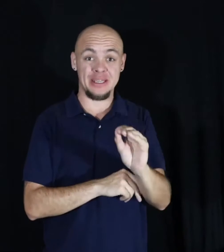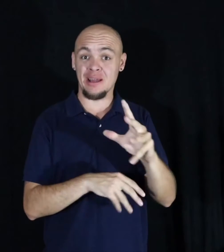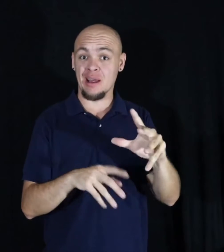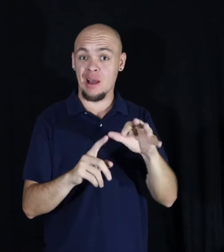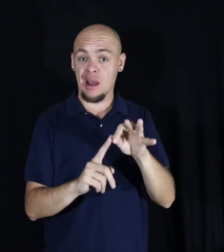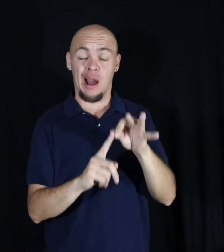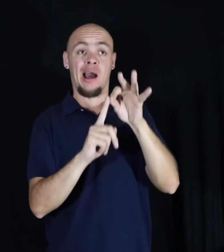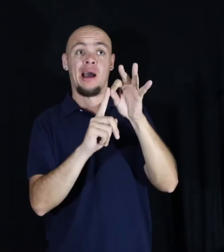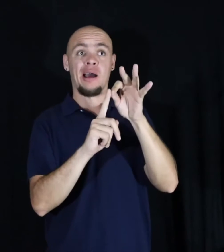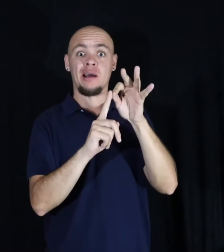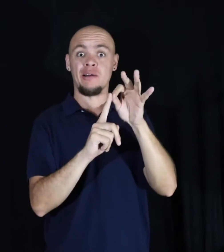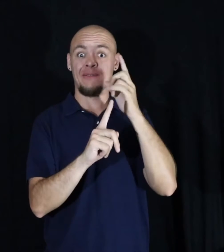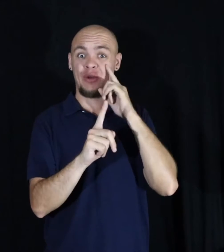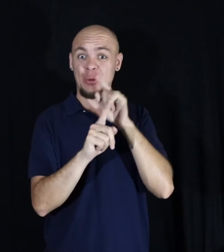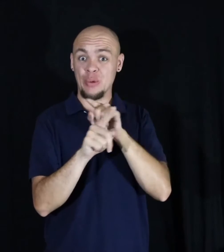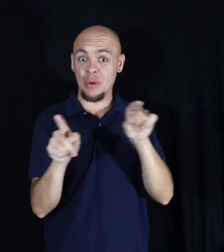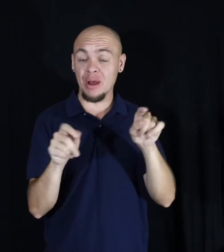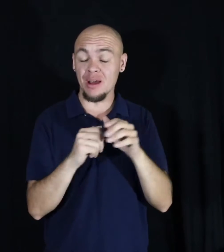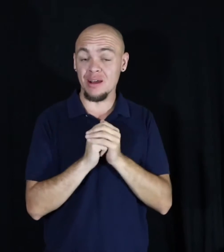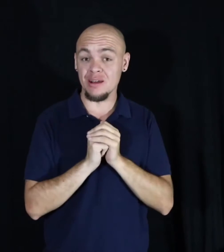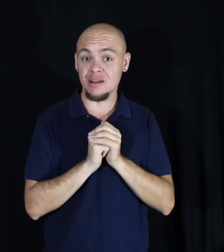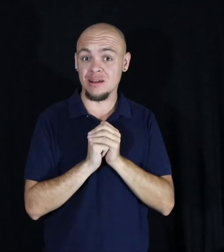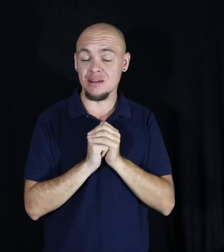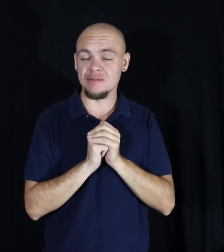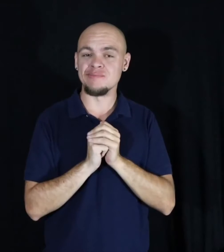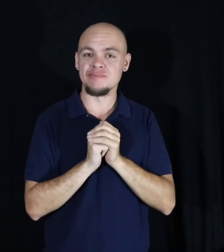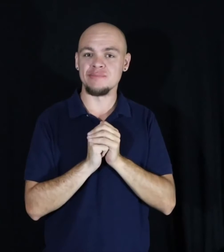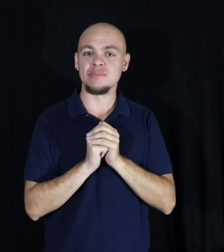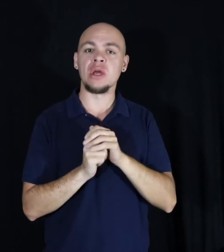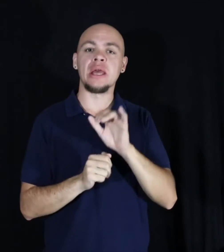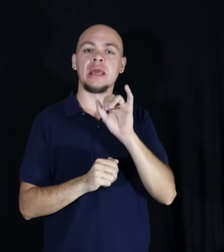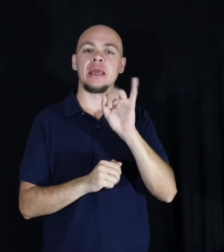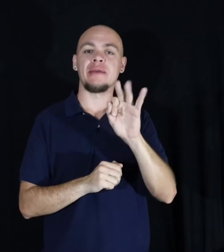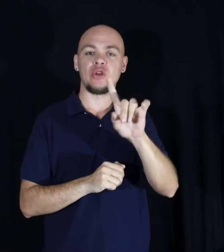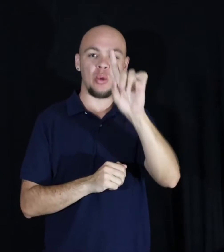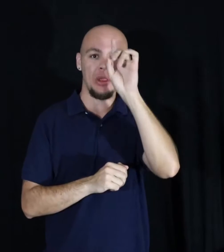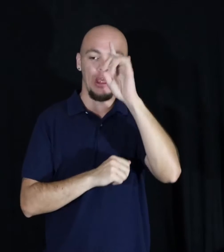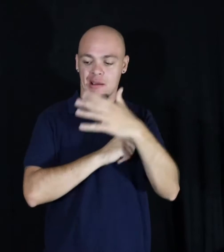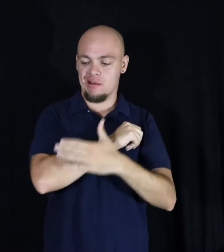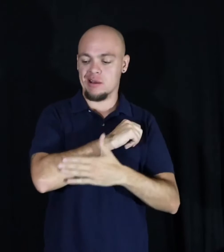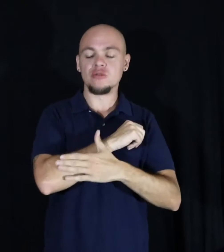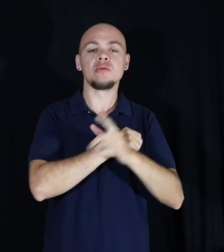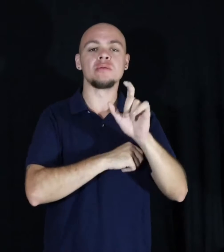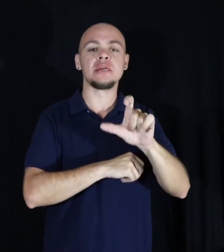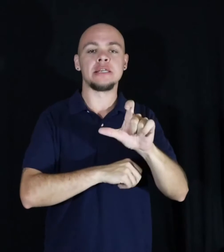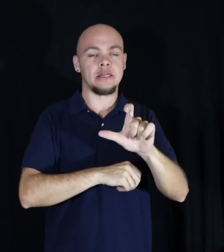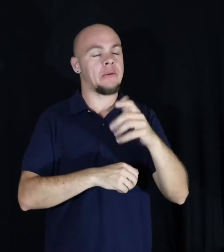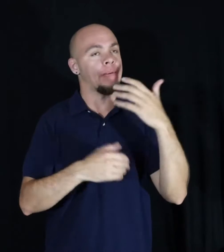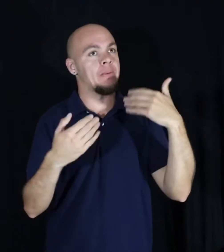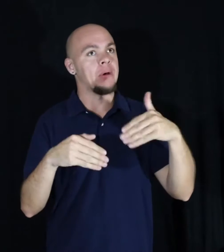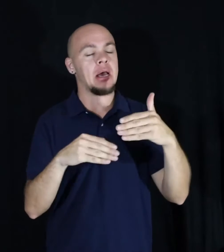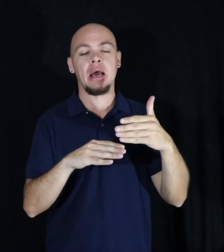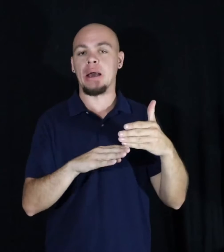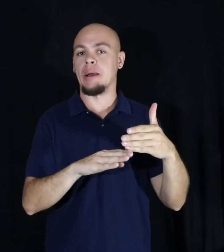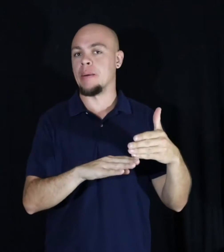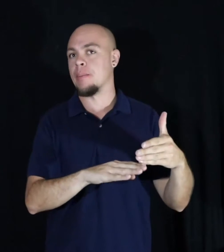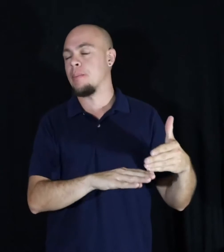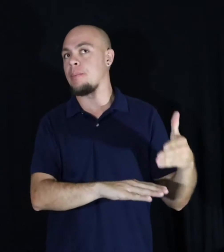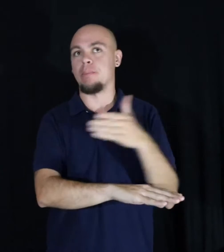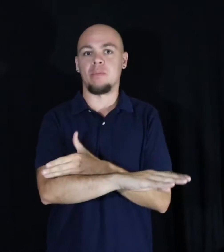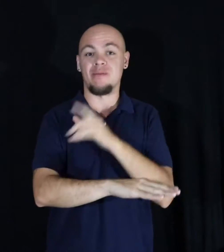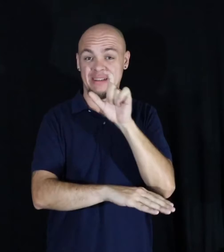exceptional to you? Raise your hand if you think as a country we need to do way better than this.